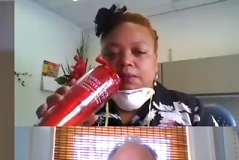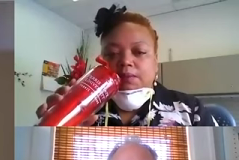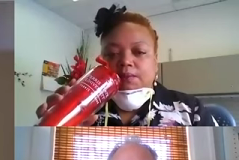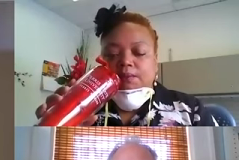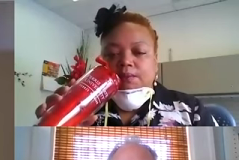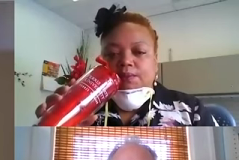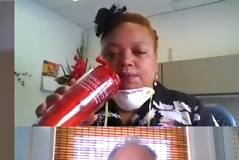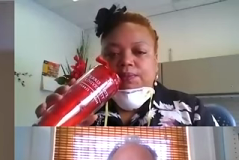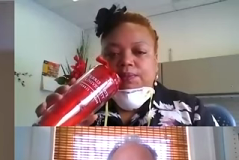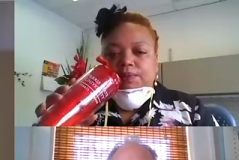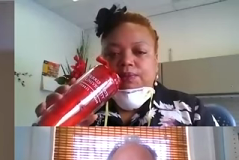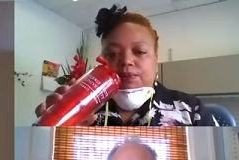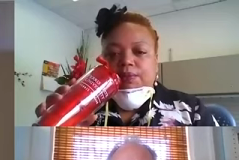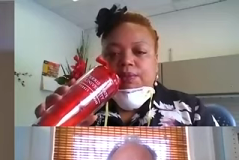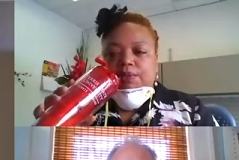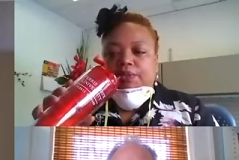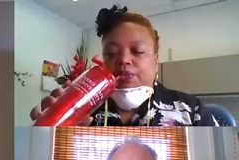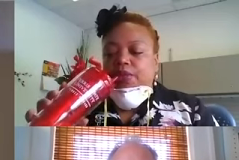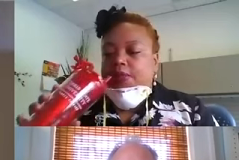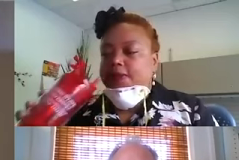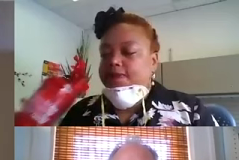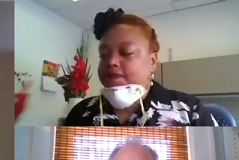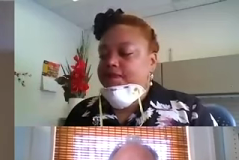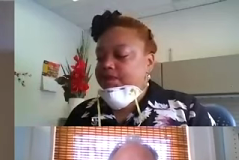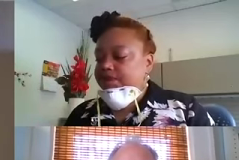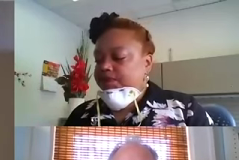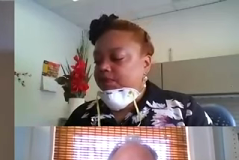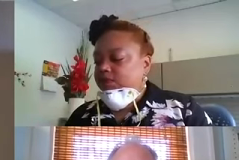The progress of the colored race means that the progress of the white